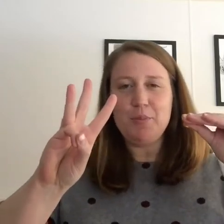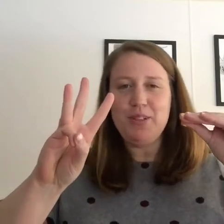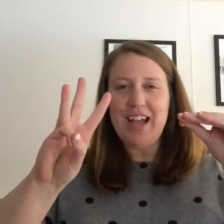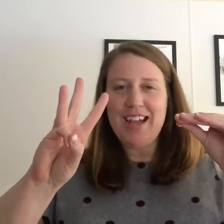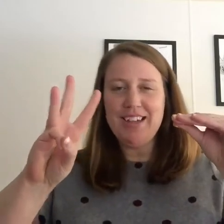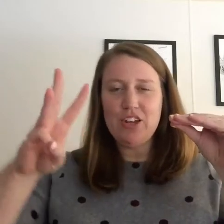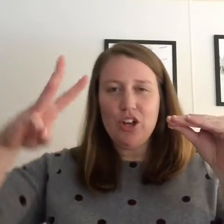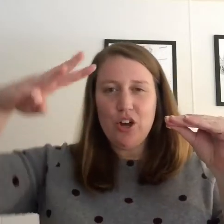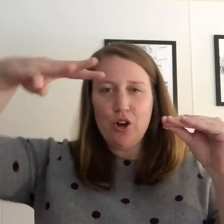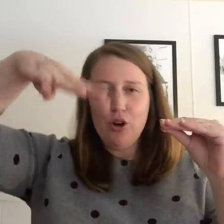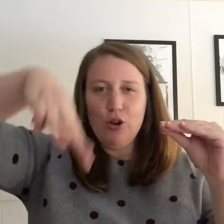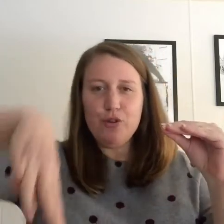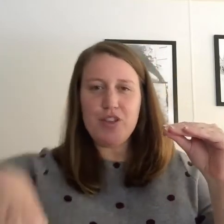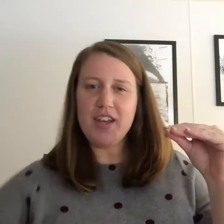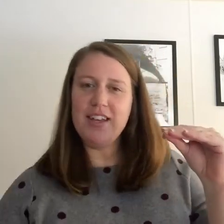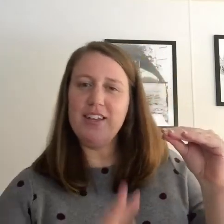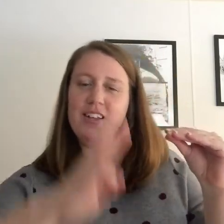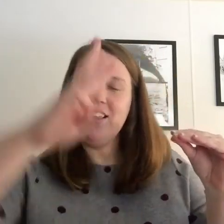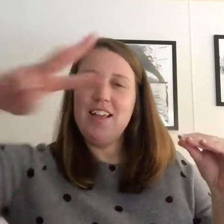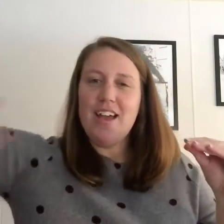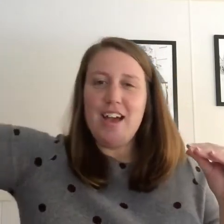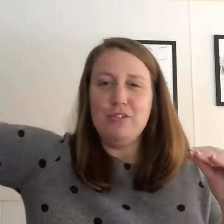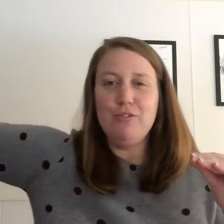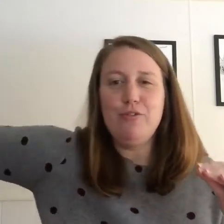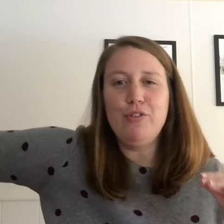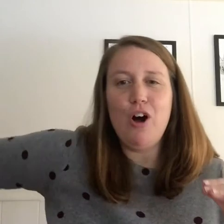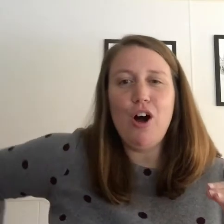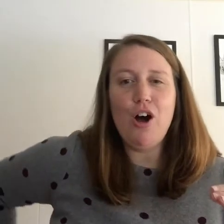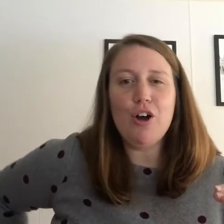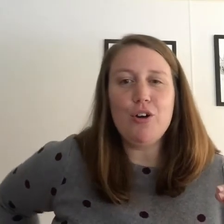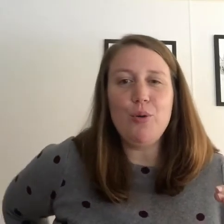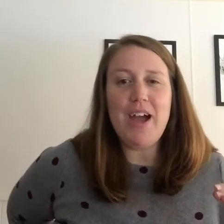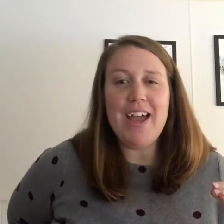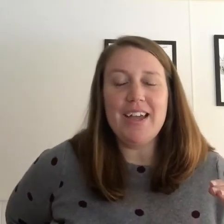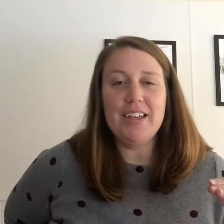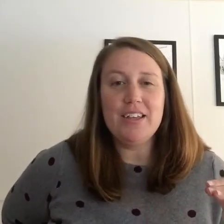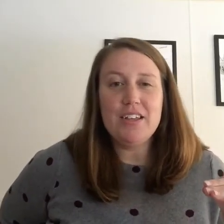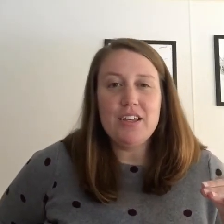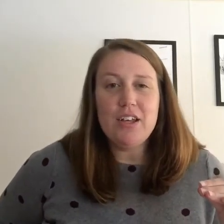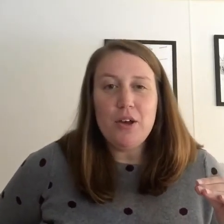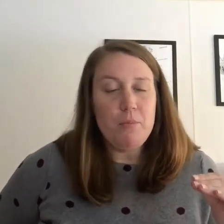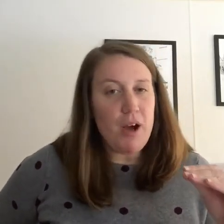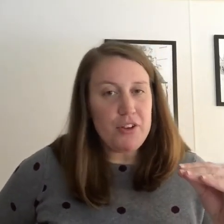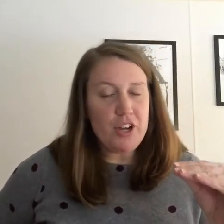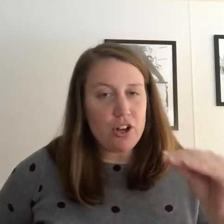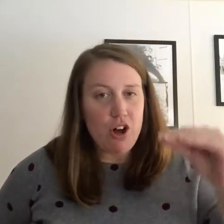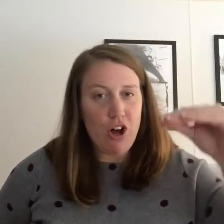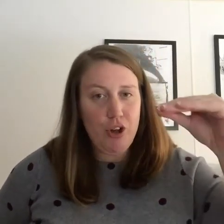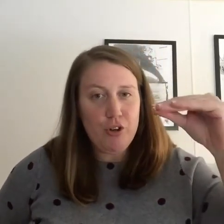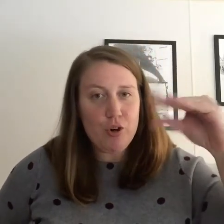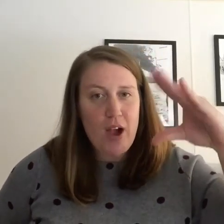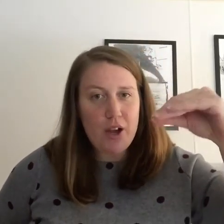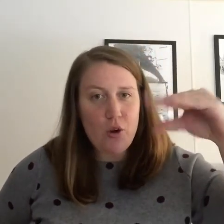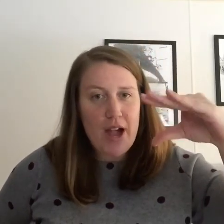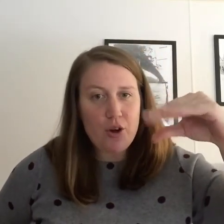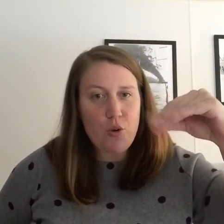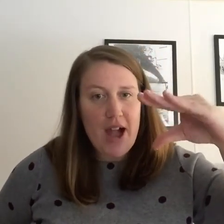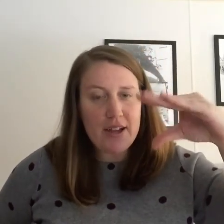play over the hill and far away. Mother duck called quack quack quack.